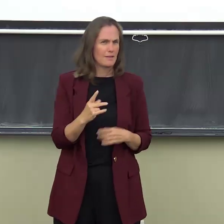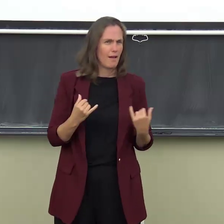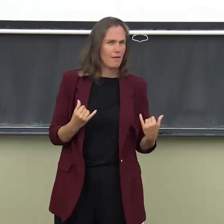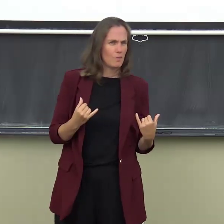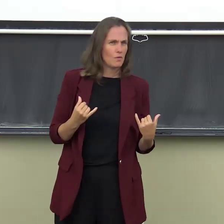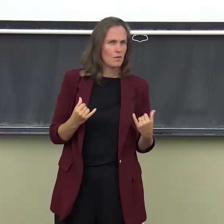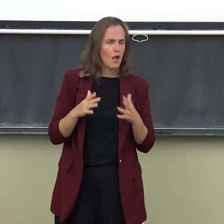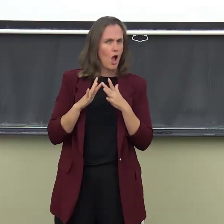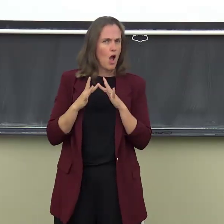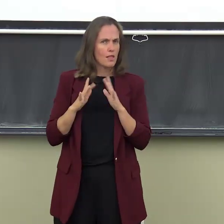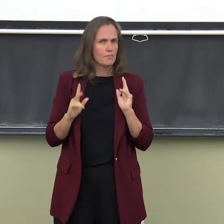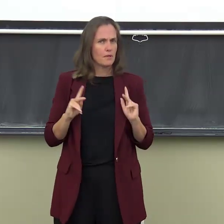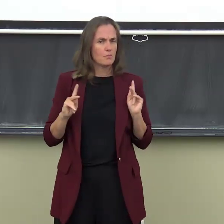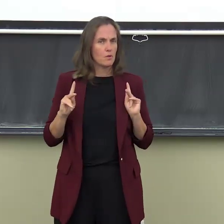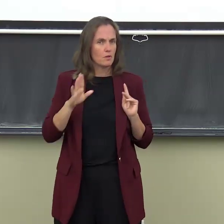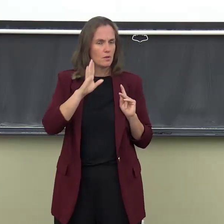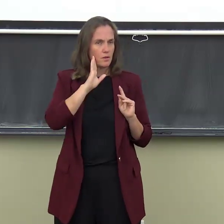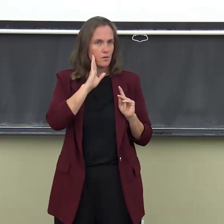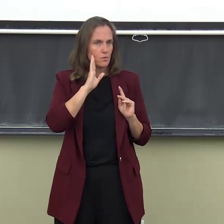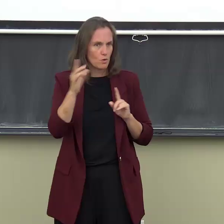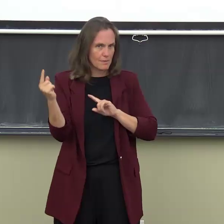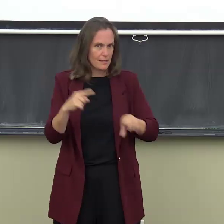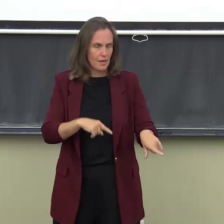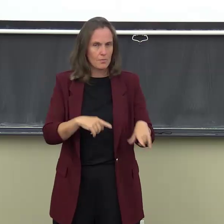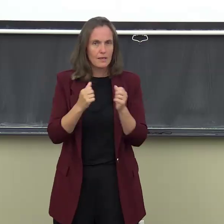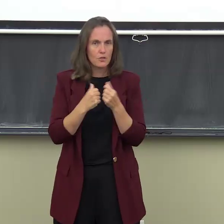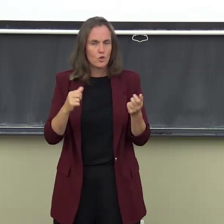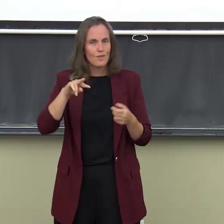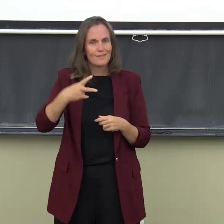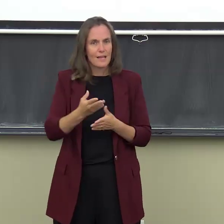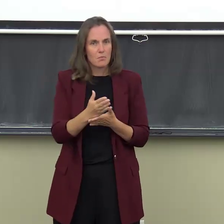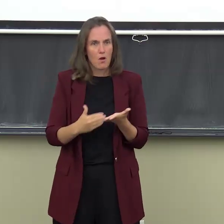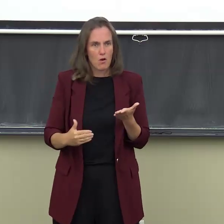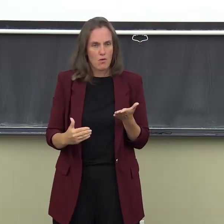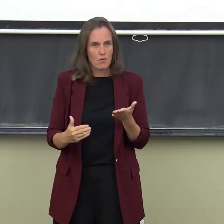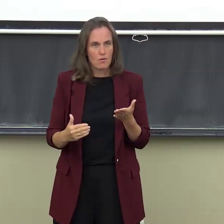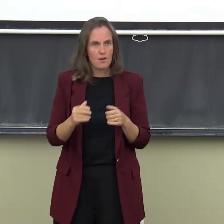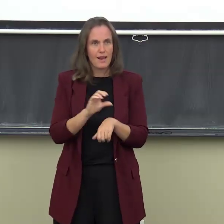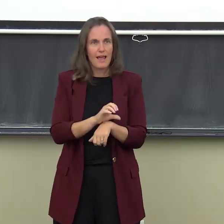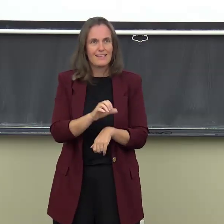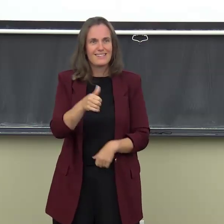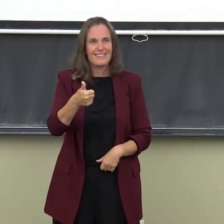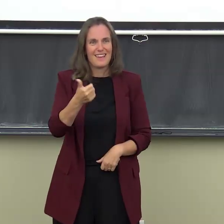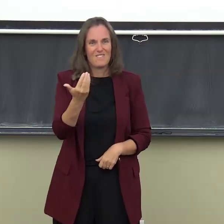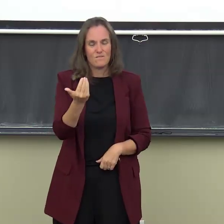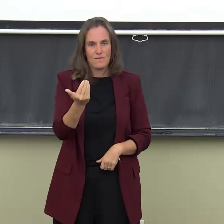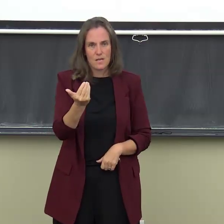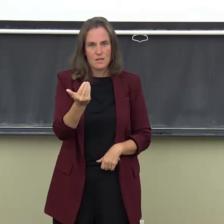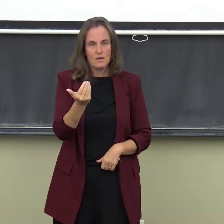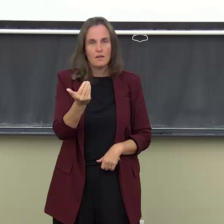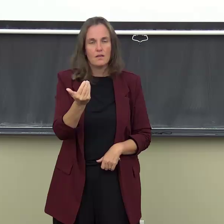well, online people will be coming to the second part of this at 10:15. So